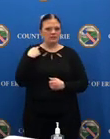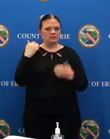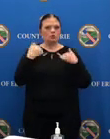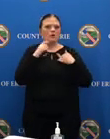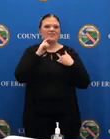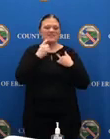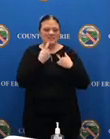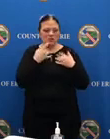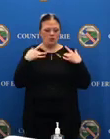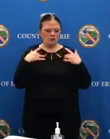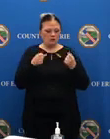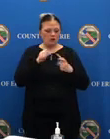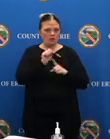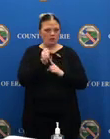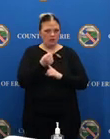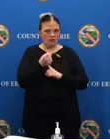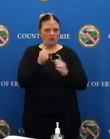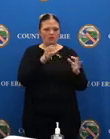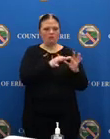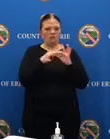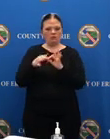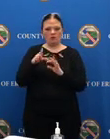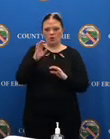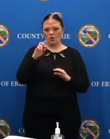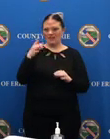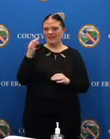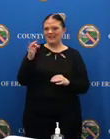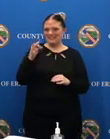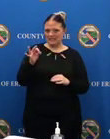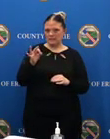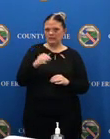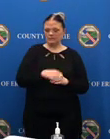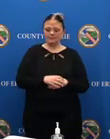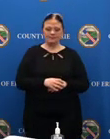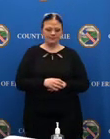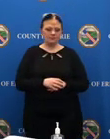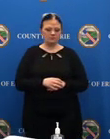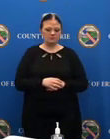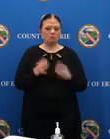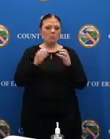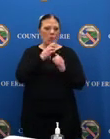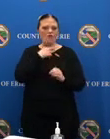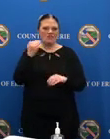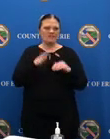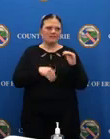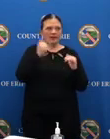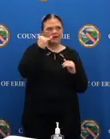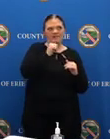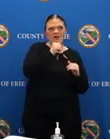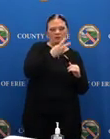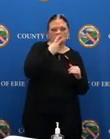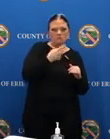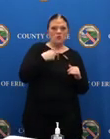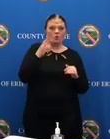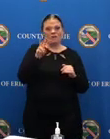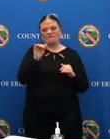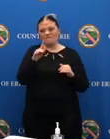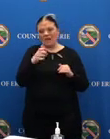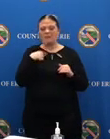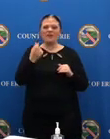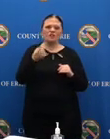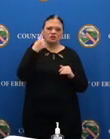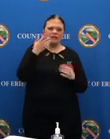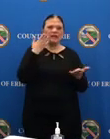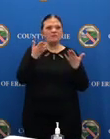serious conditions associated with COVID-19 than those that don't. And so if you are vaping, I understand you may be coming